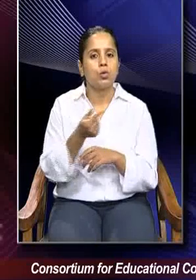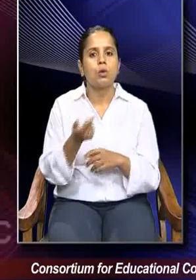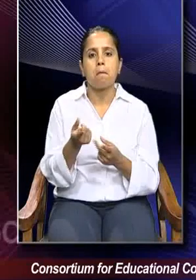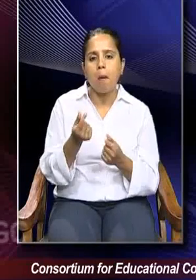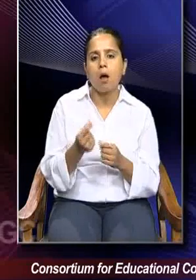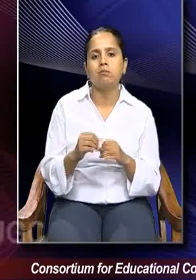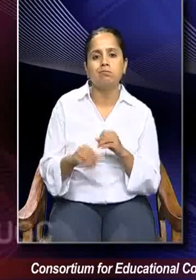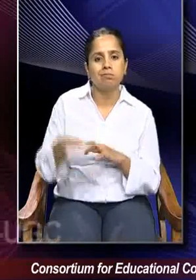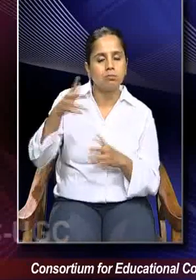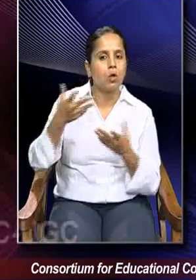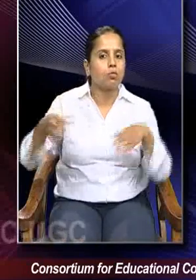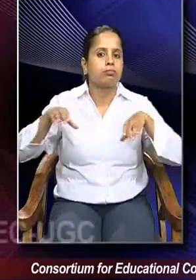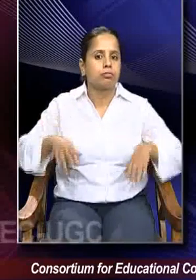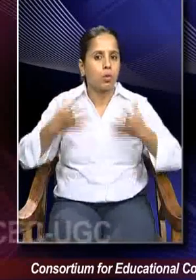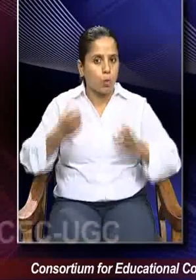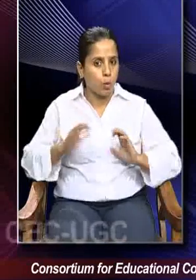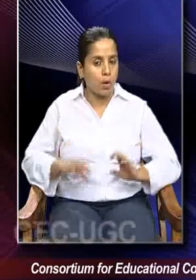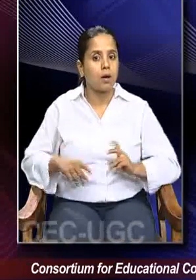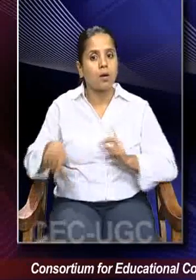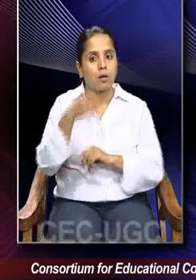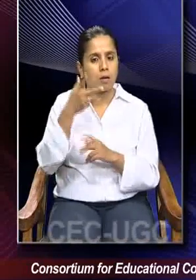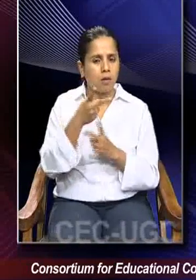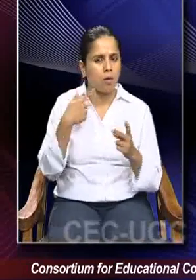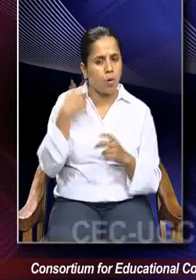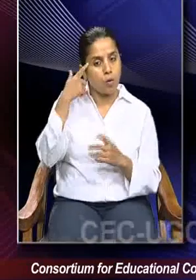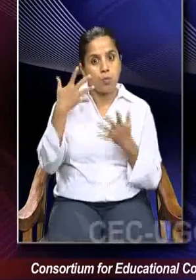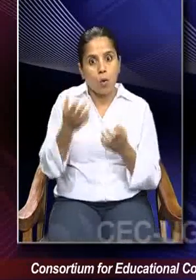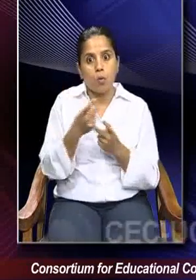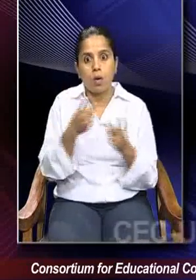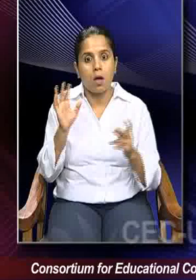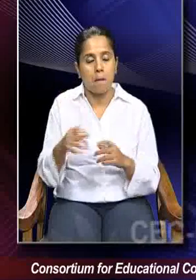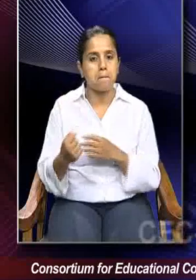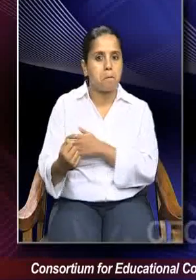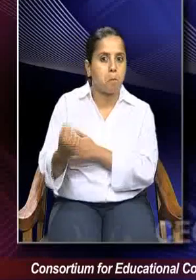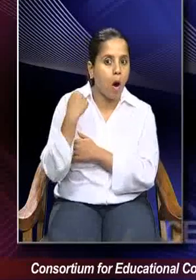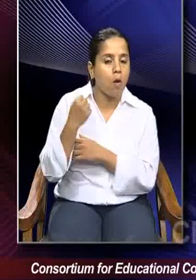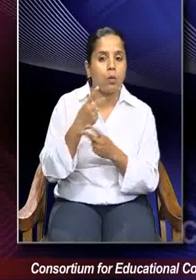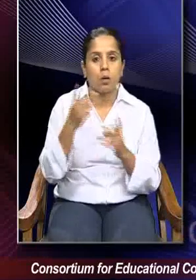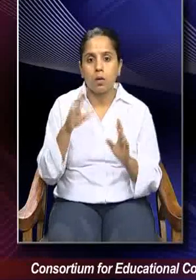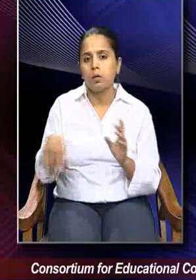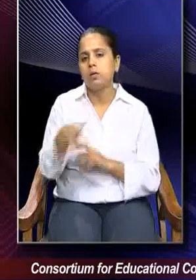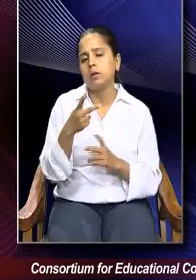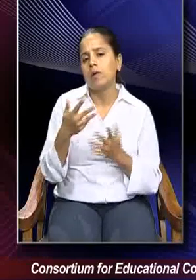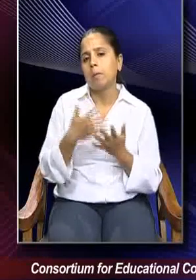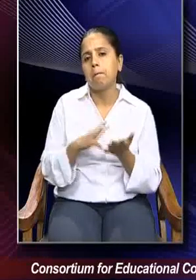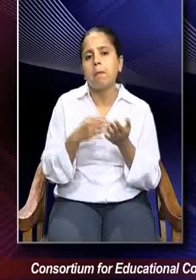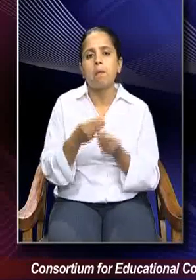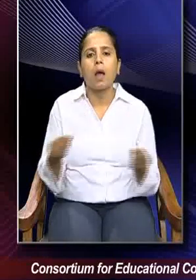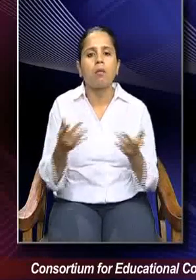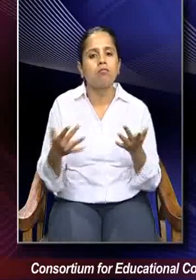capital, subjugation, preponderance of wants and power, and instincts of material